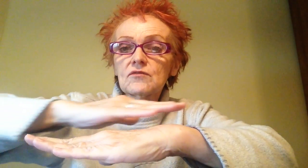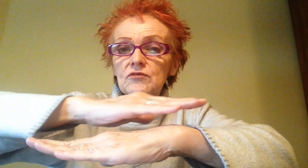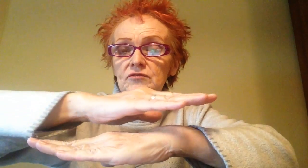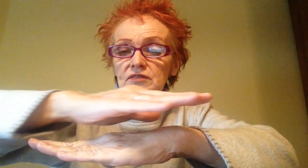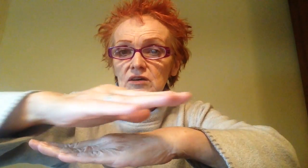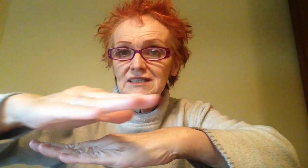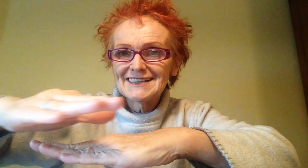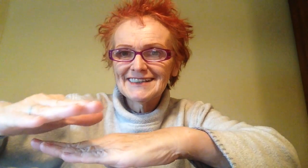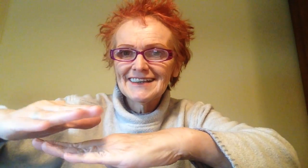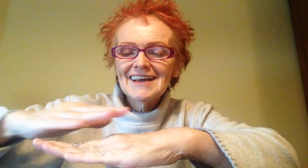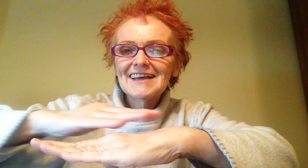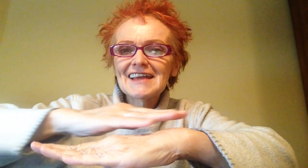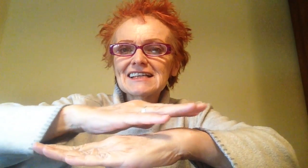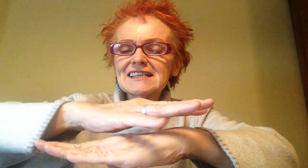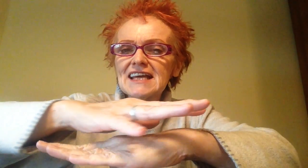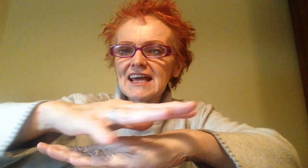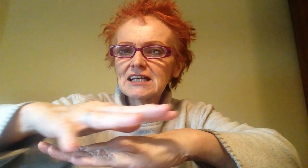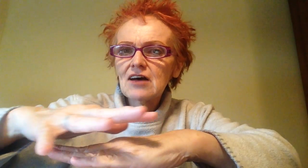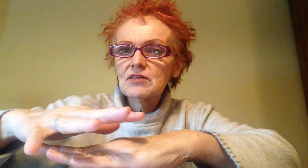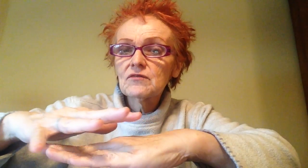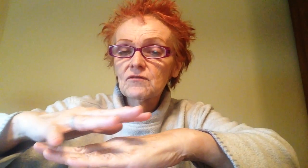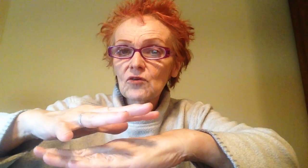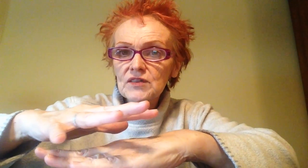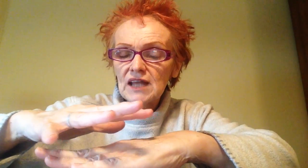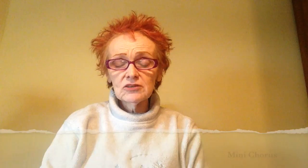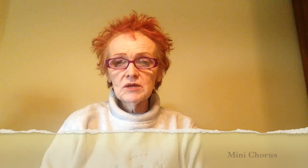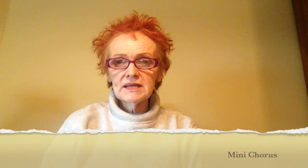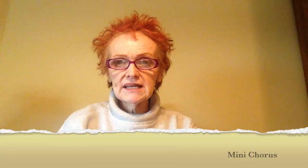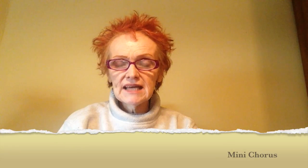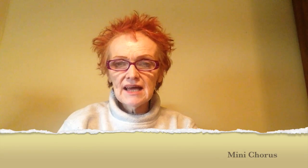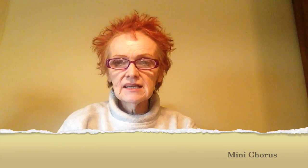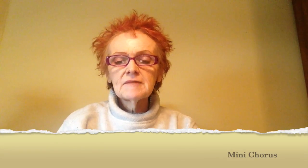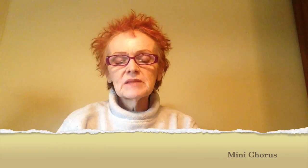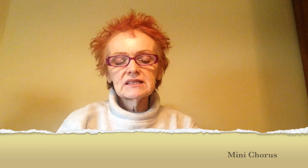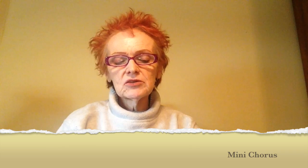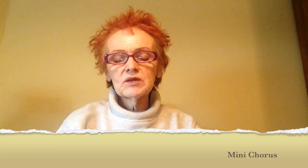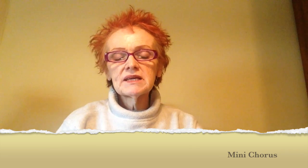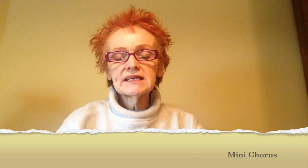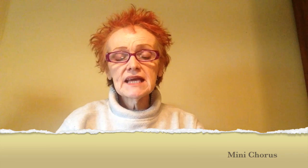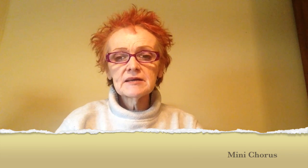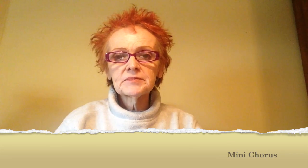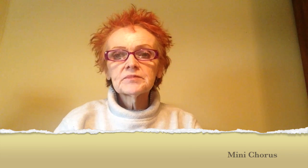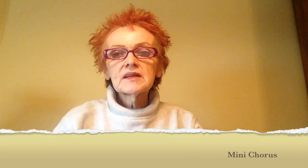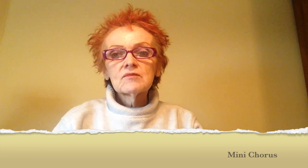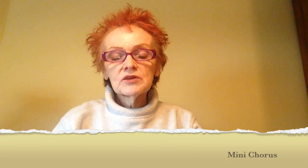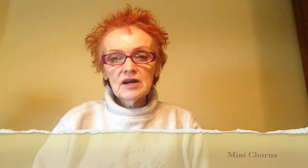for fields. And that's the end of the fourth line. Until we meet again, until we meet again. We're not going to